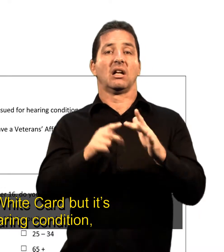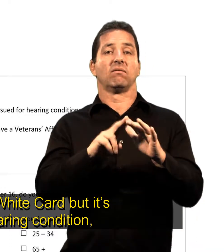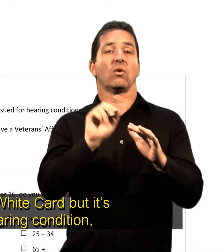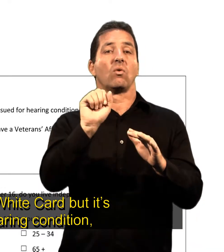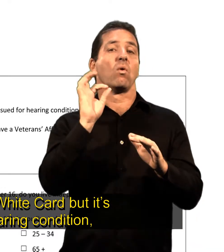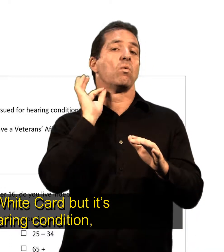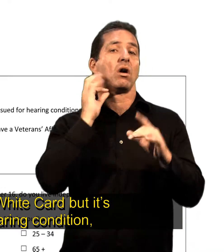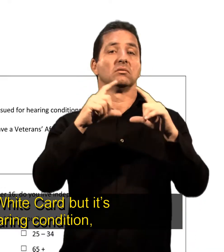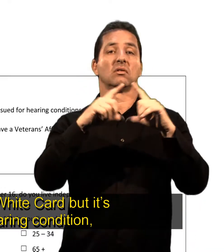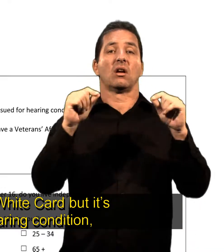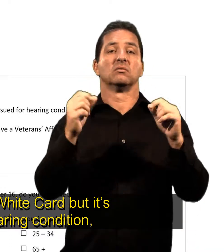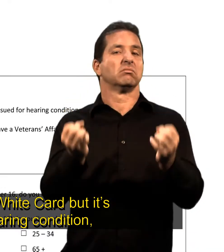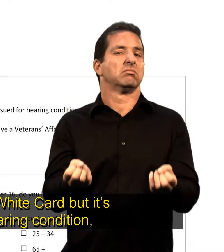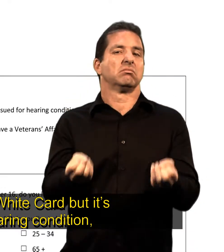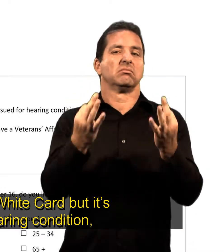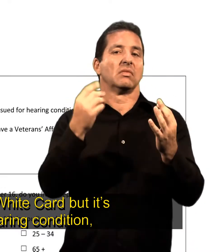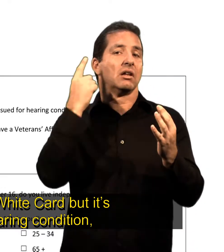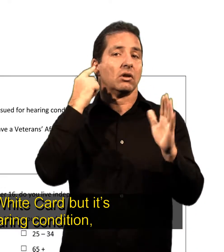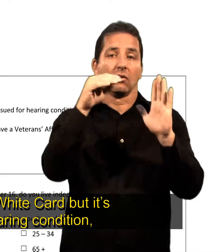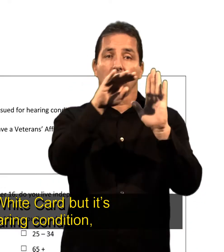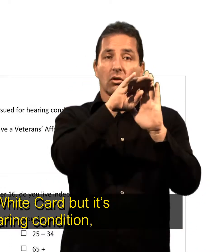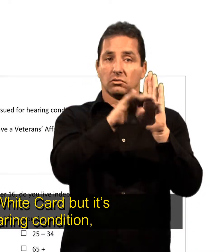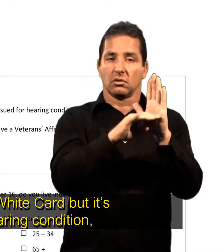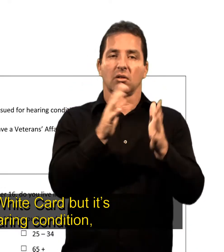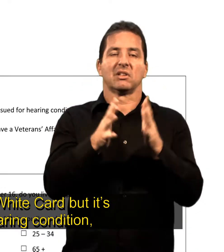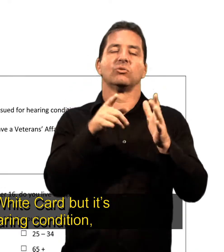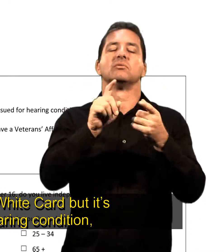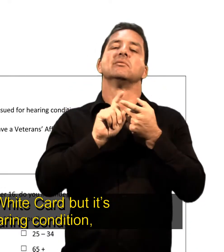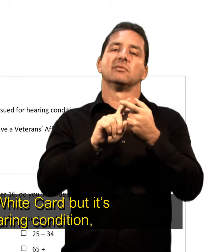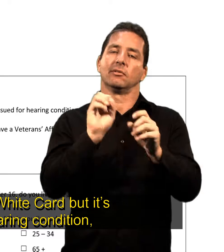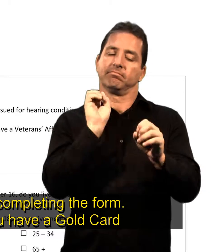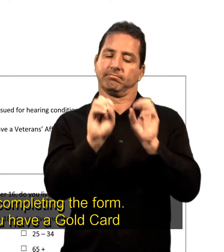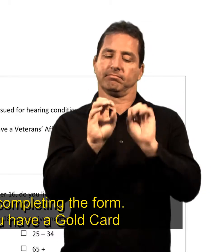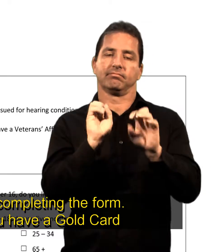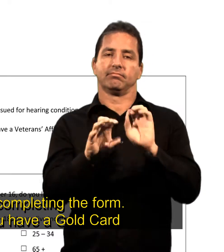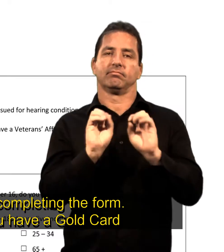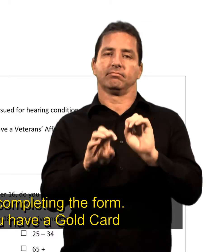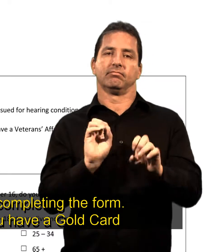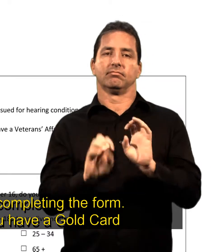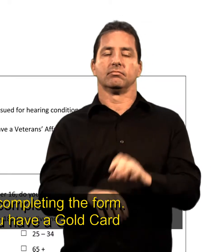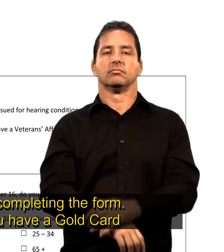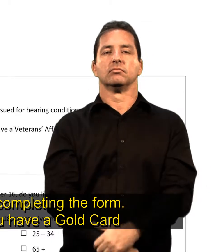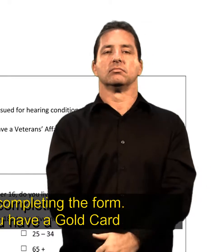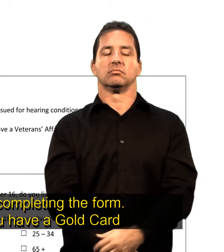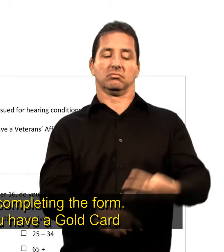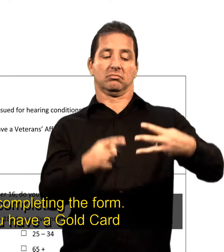If you have a white card, but it's not for a hearing condition, please continue to complete the